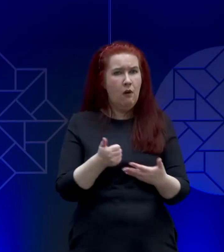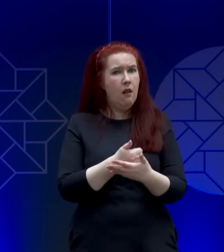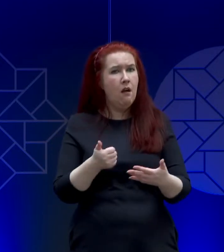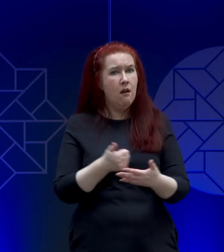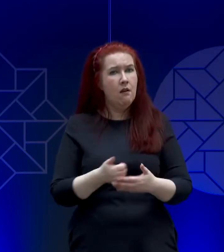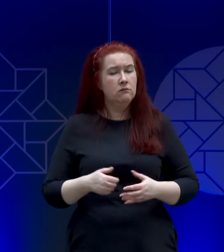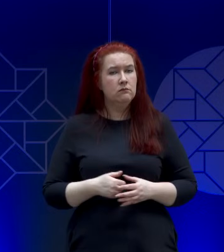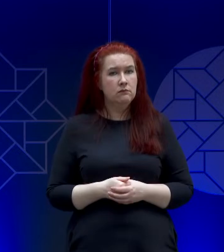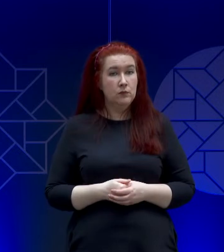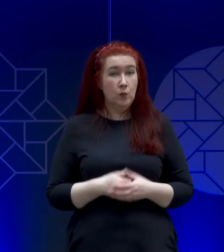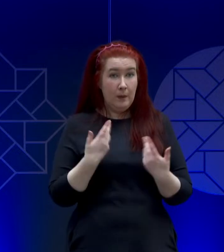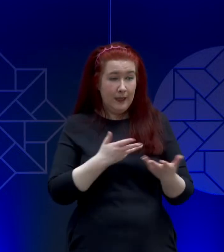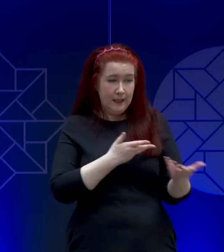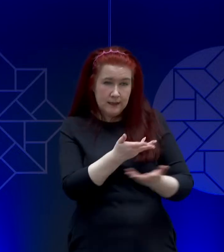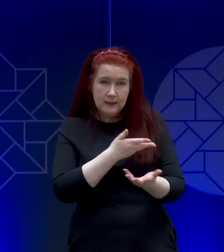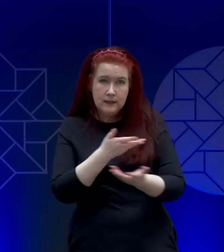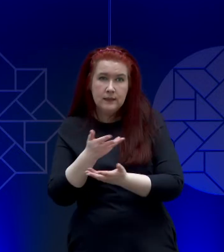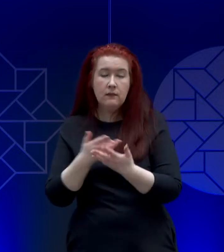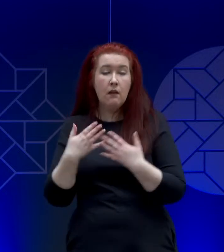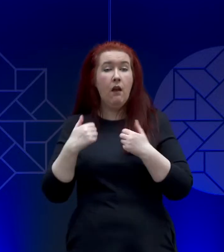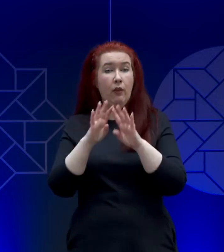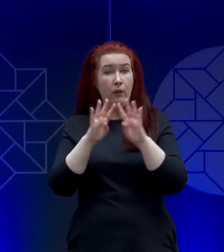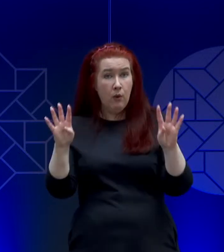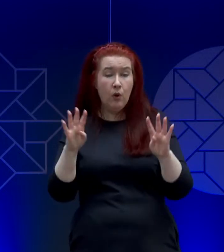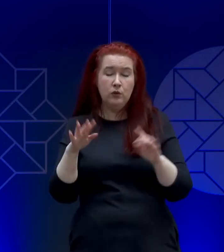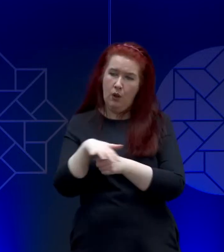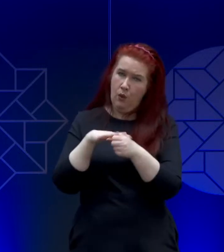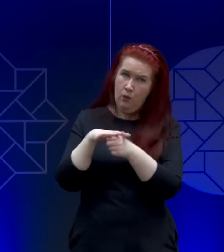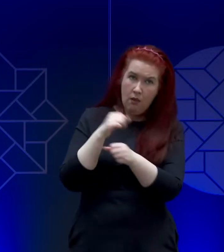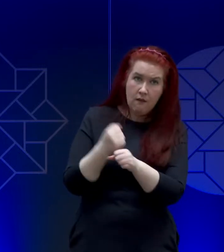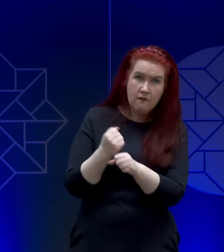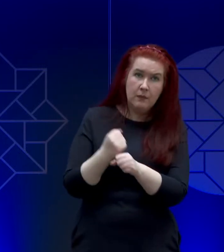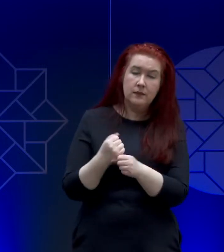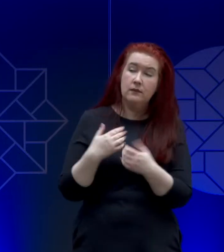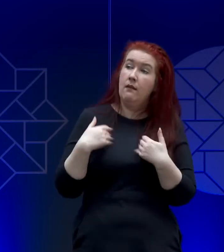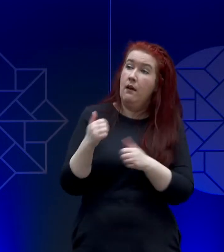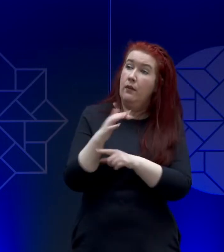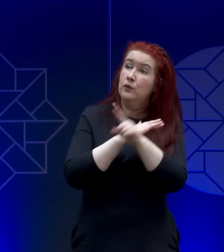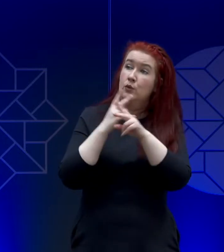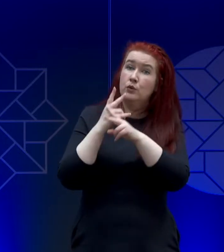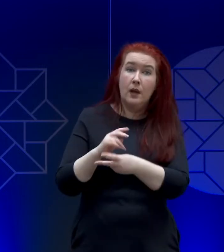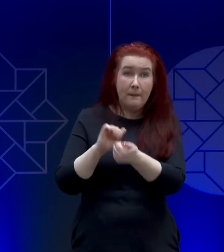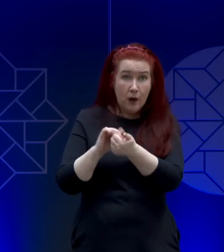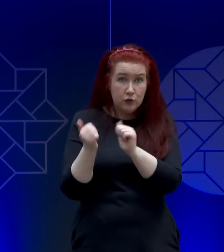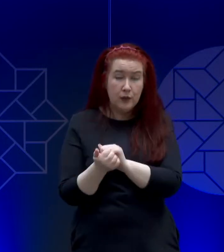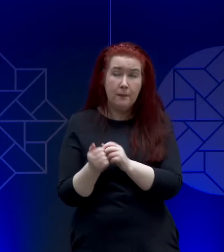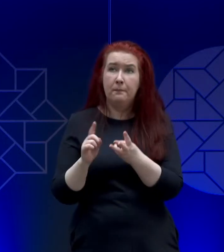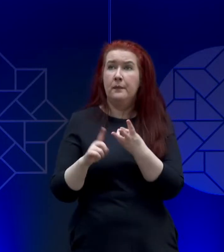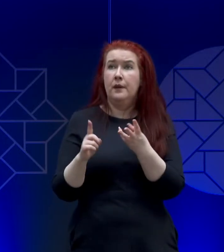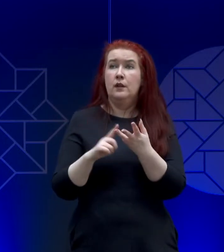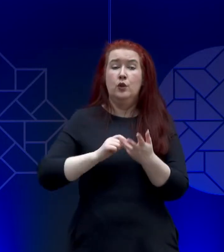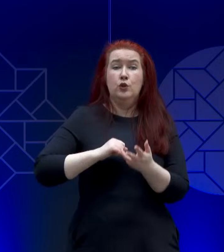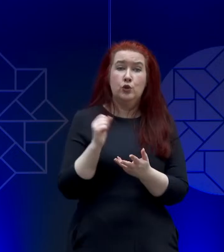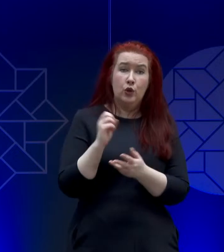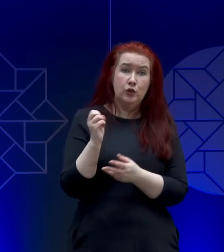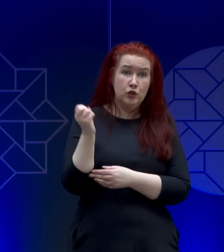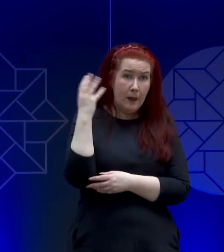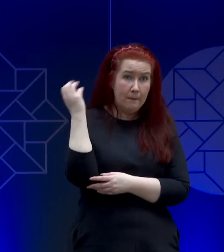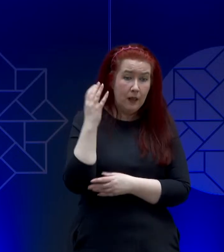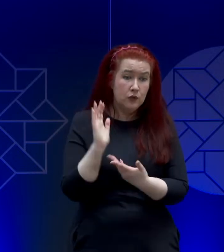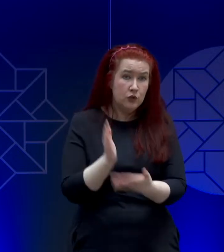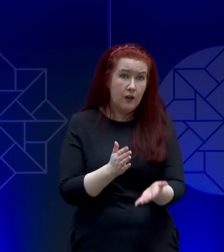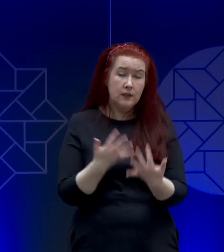why we've been engaging with health boards, local government, health and social care partnerships, the Scottish Ambulance Service, Public Health